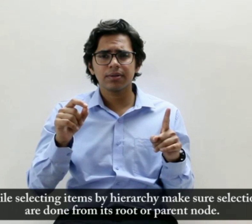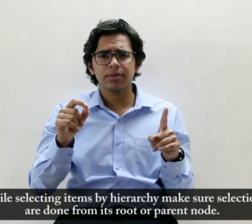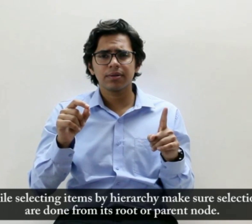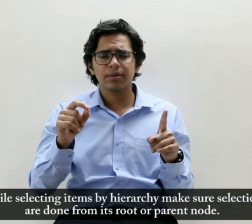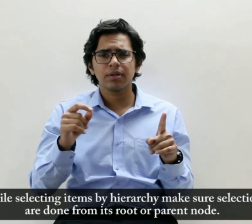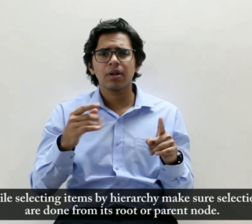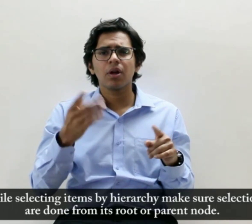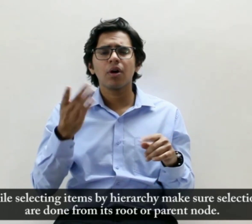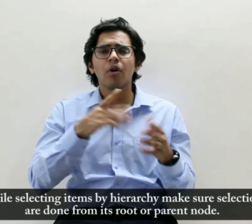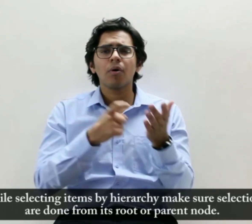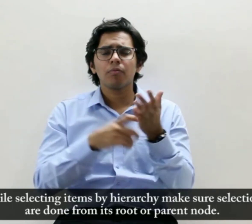or parent node.